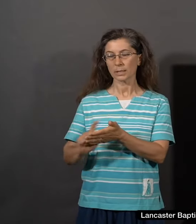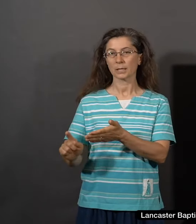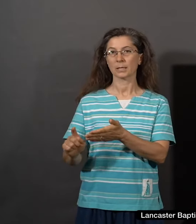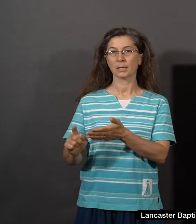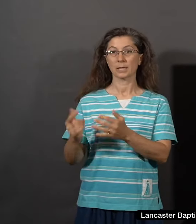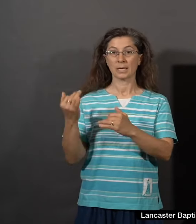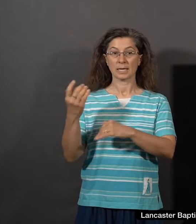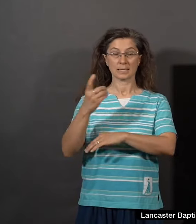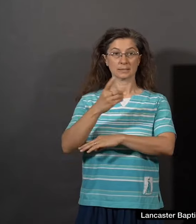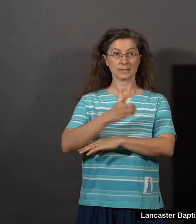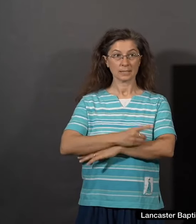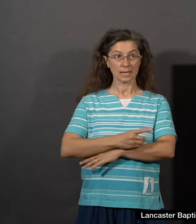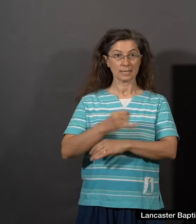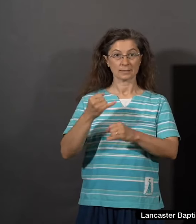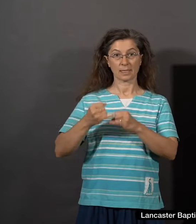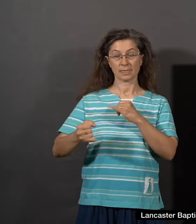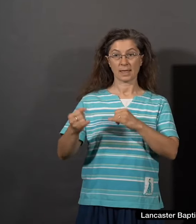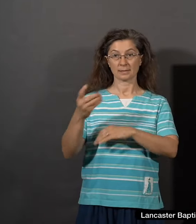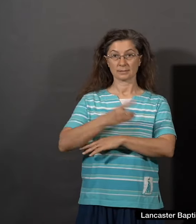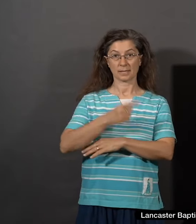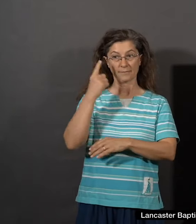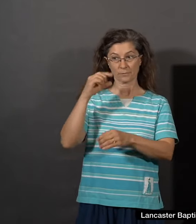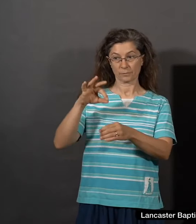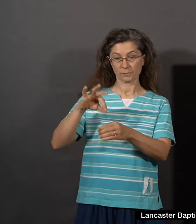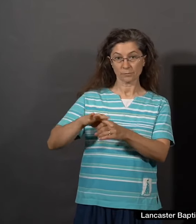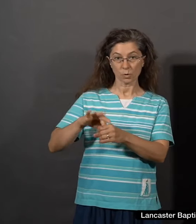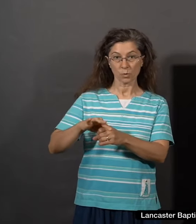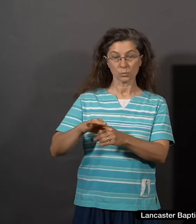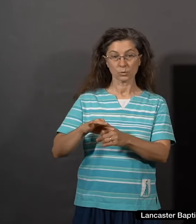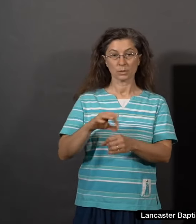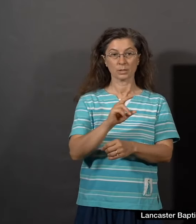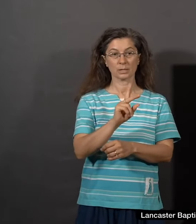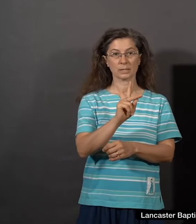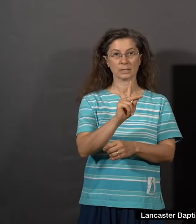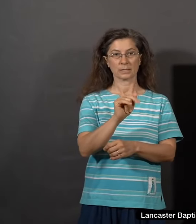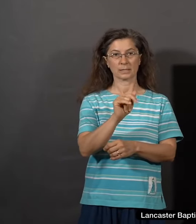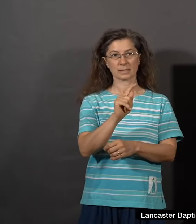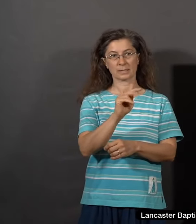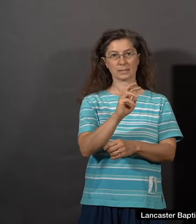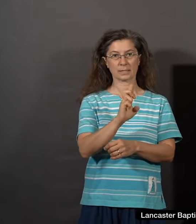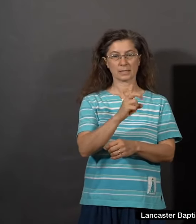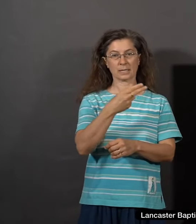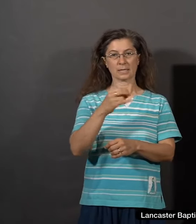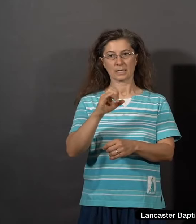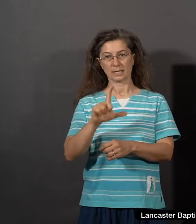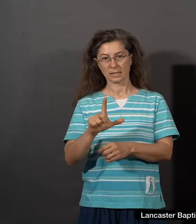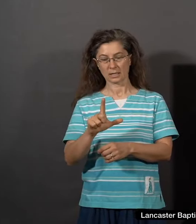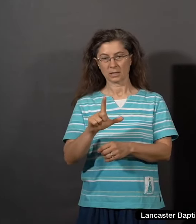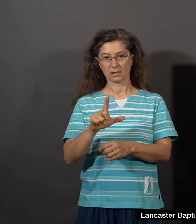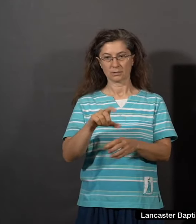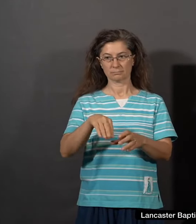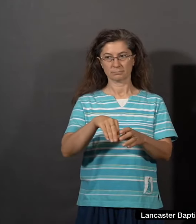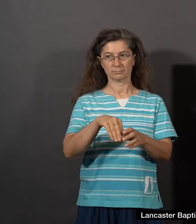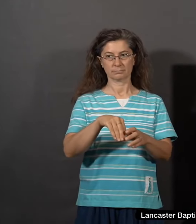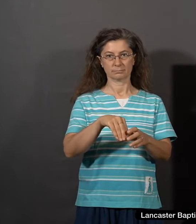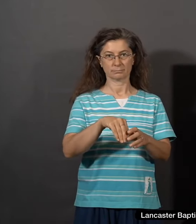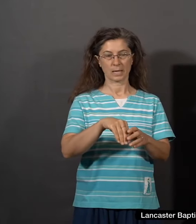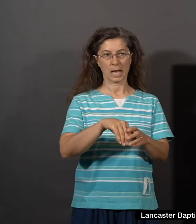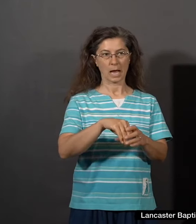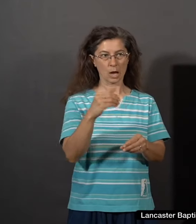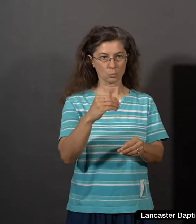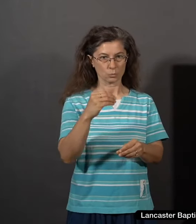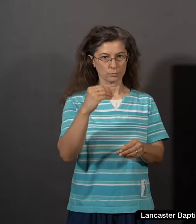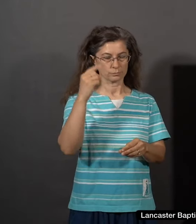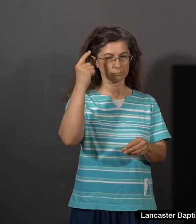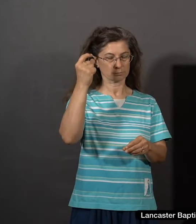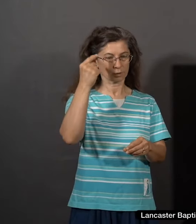today's the final day for voting as you know uh katie hill was uh taken out of congress for inappropriate relationships with